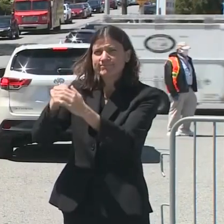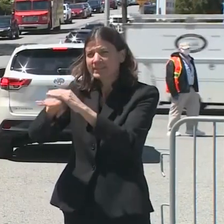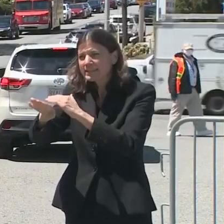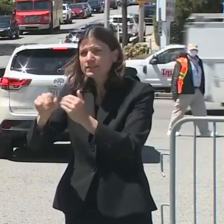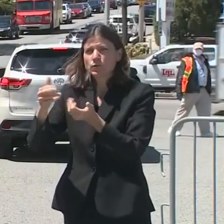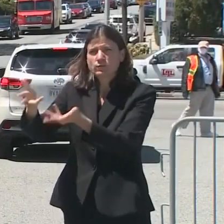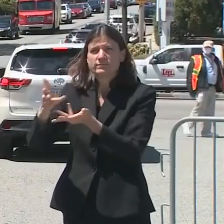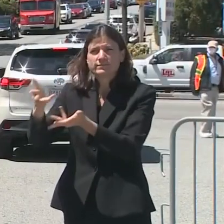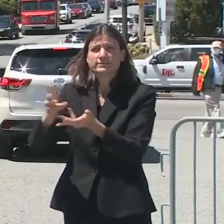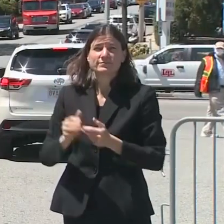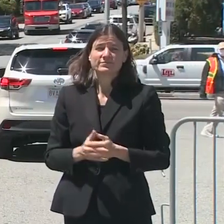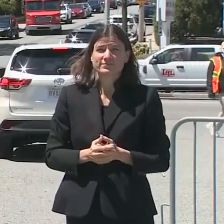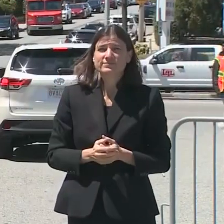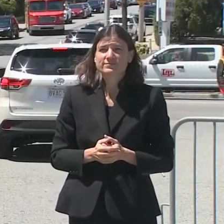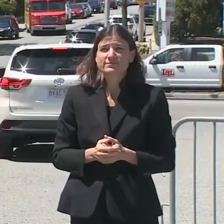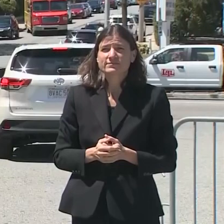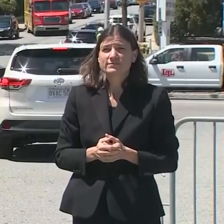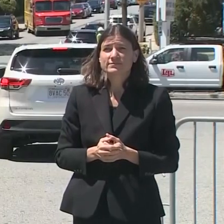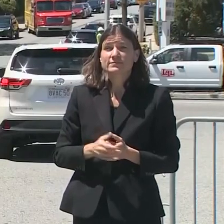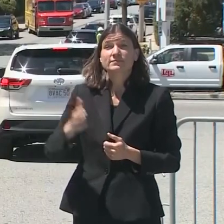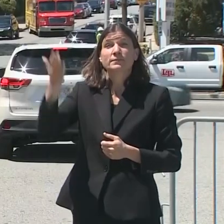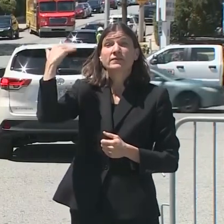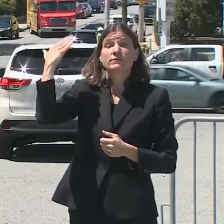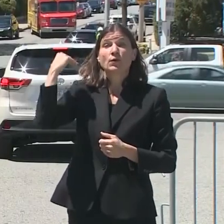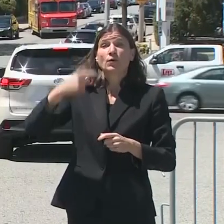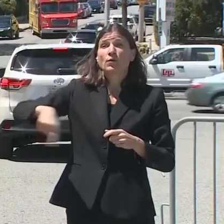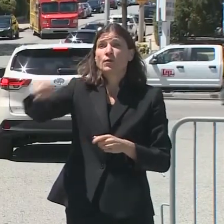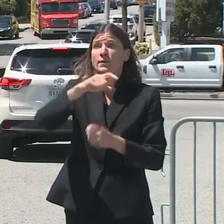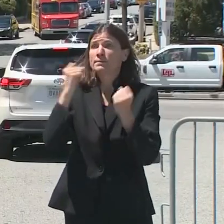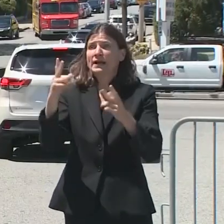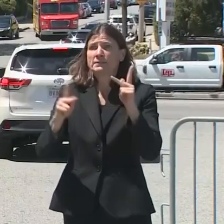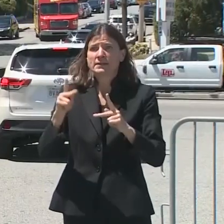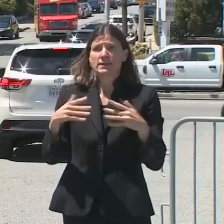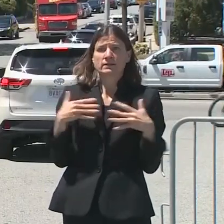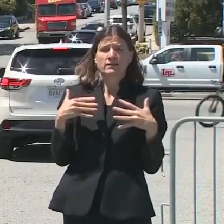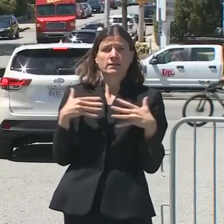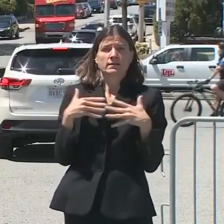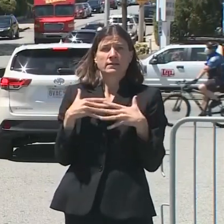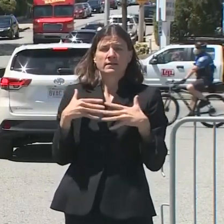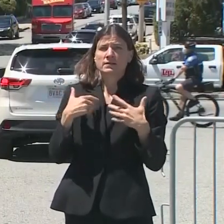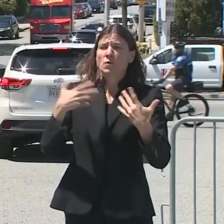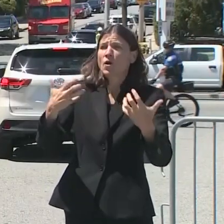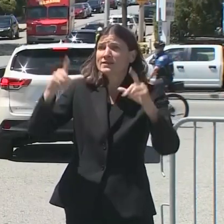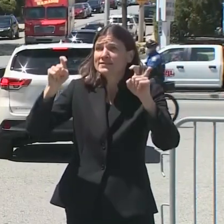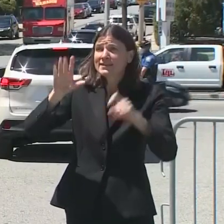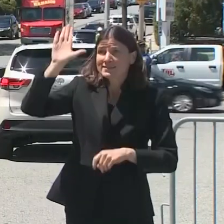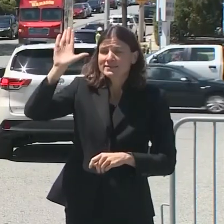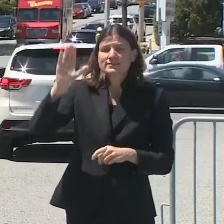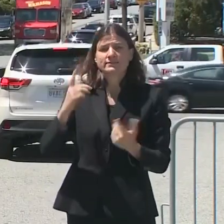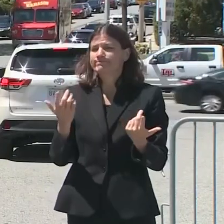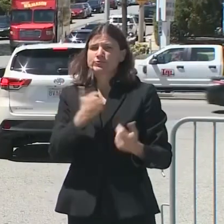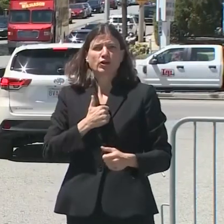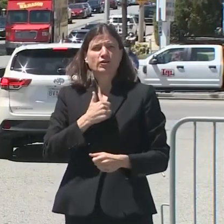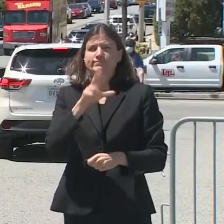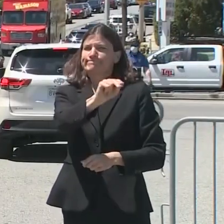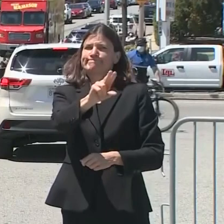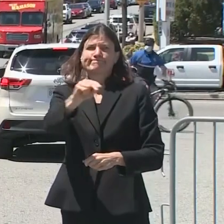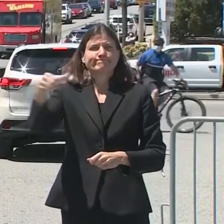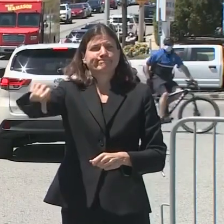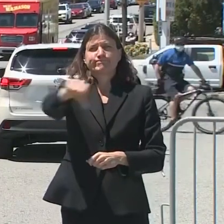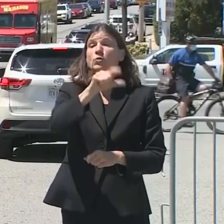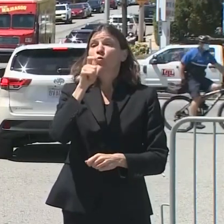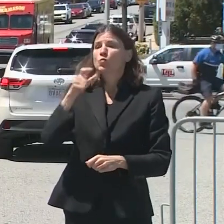lot of frustration and, in some cases, fear of the unknown. And it left our public health experts, in some cases, with